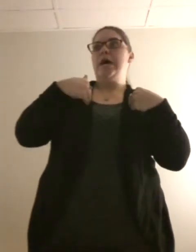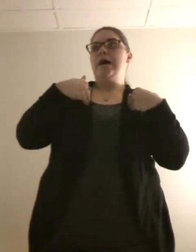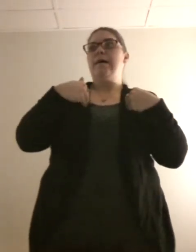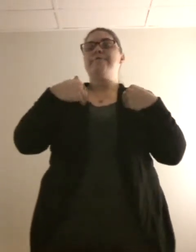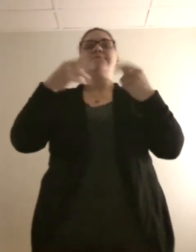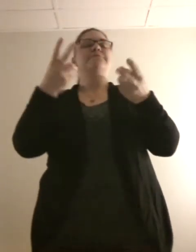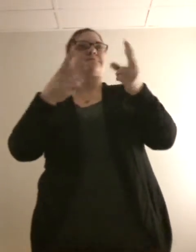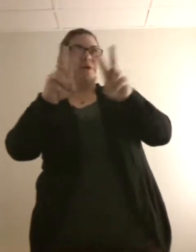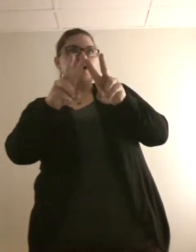looks like what?